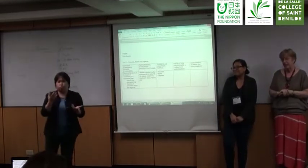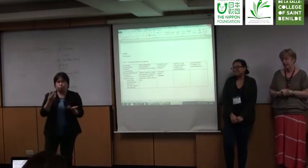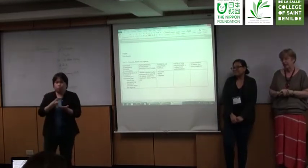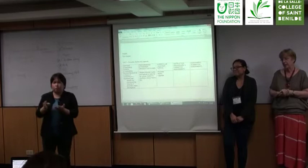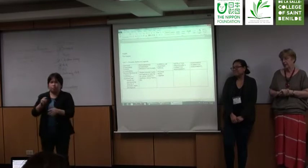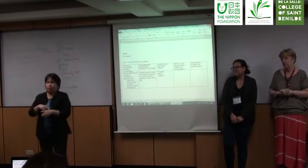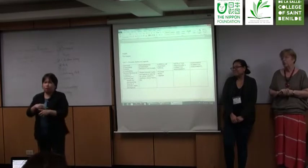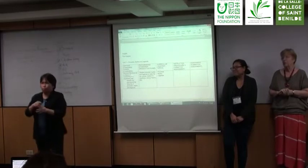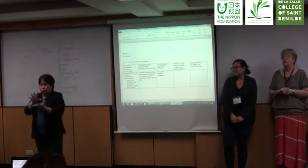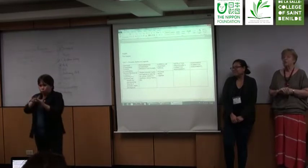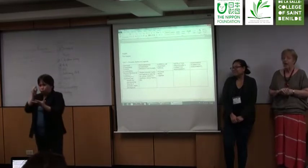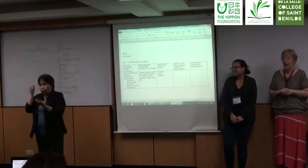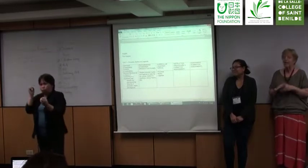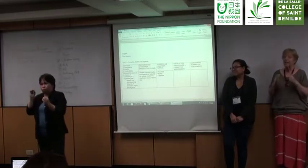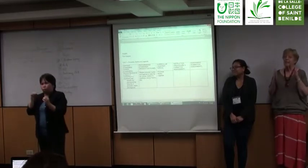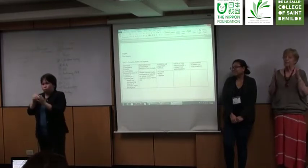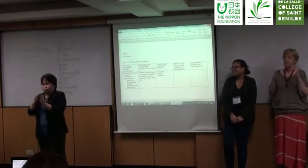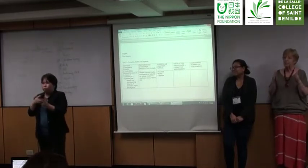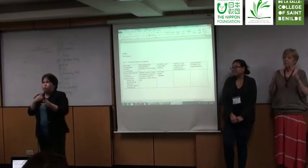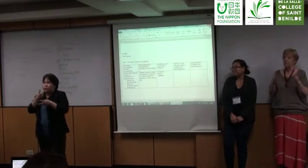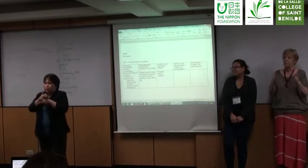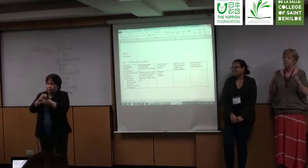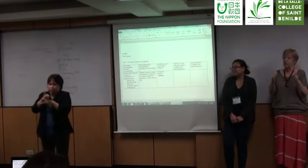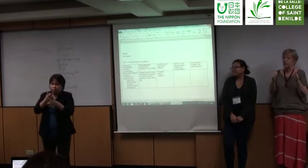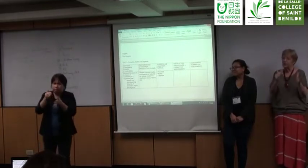wasted time. So try to